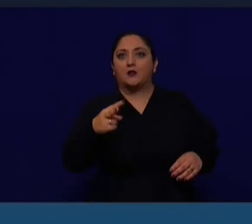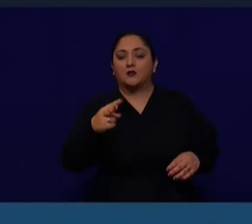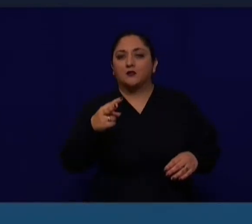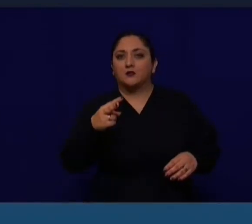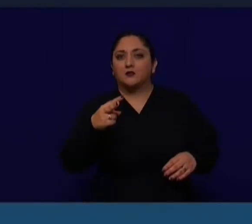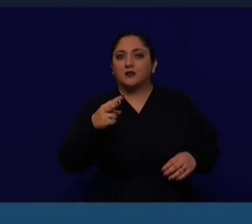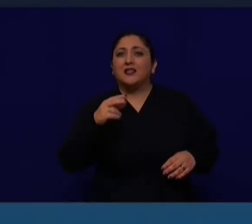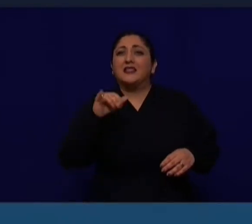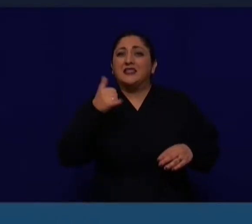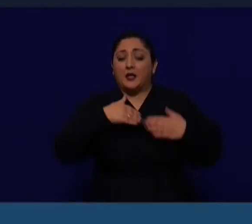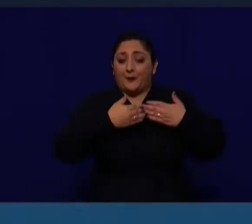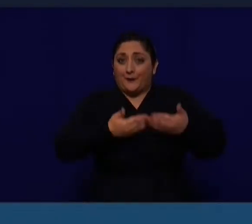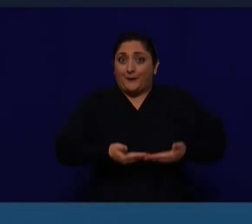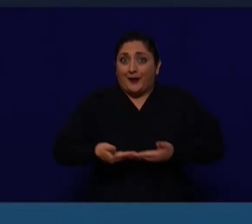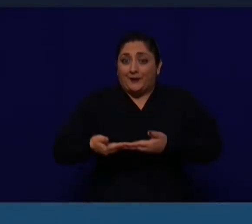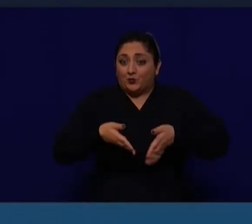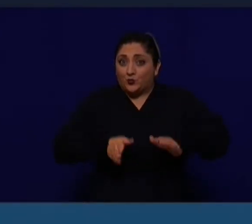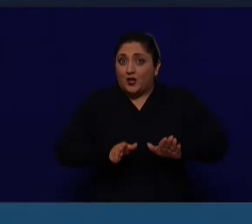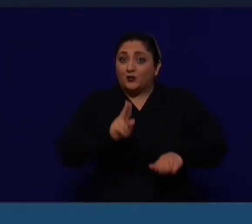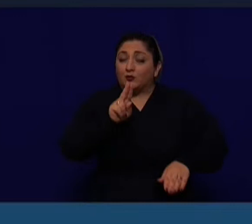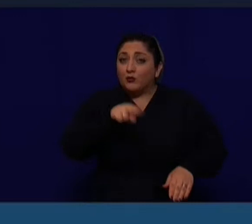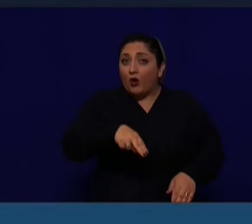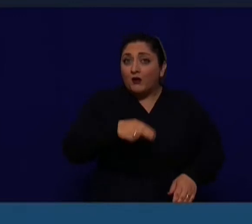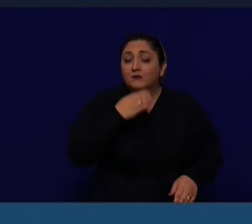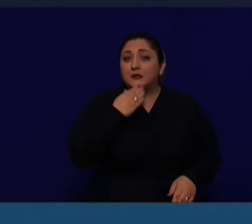Thank you. Mela,